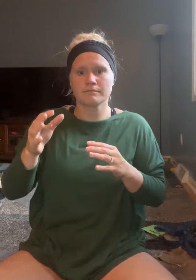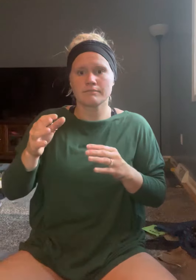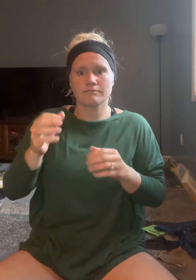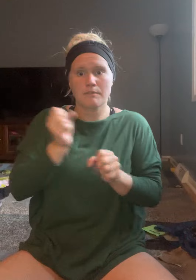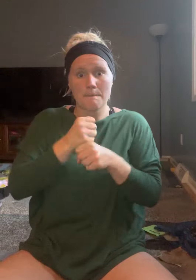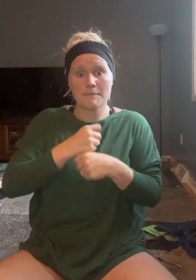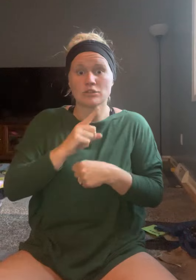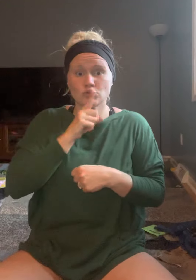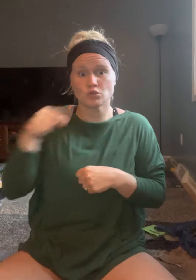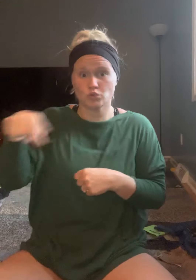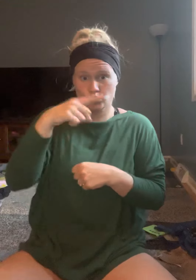go.